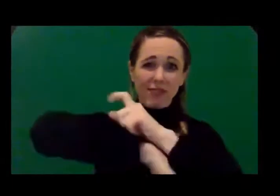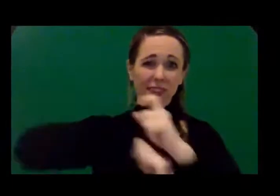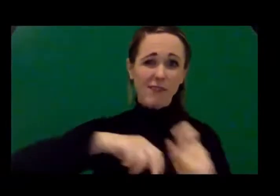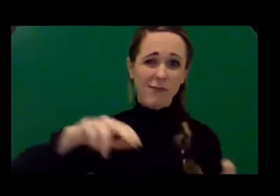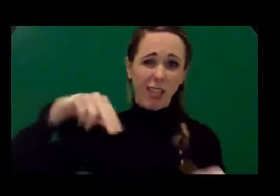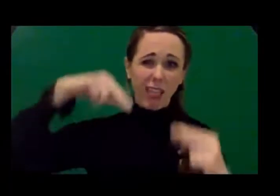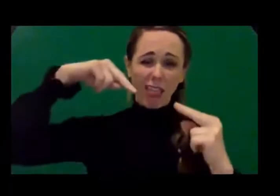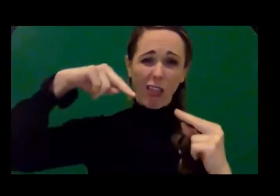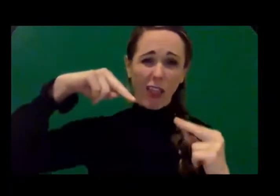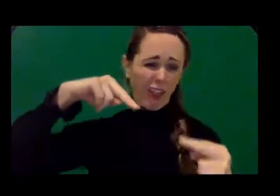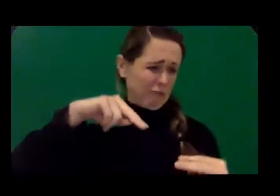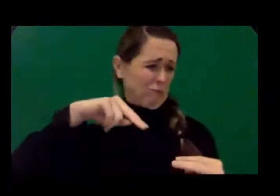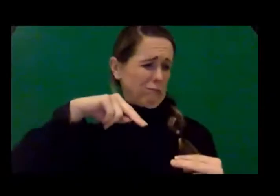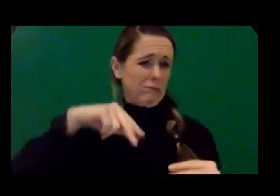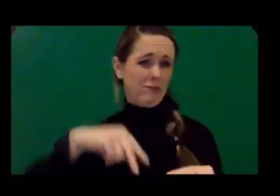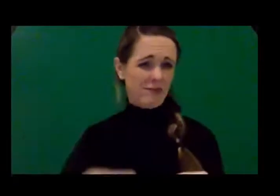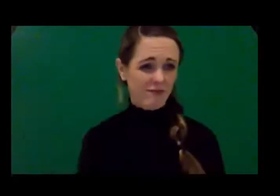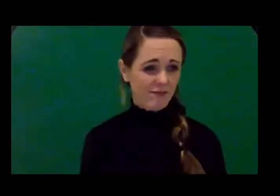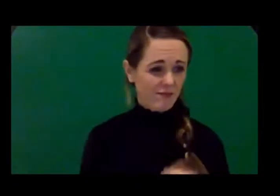polliwog like,